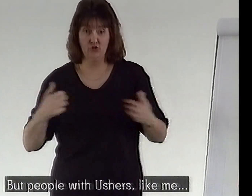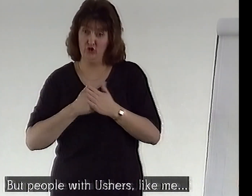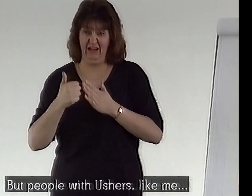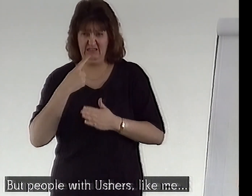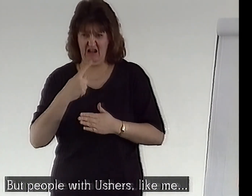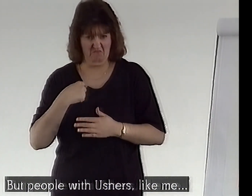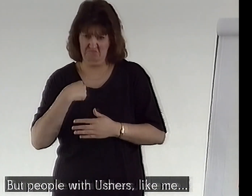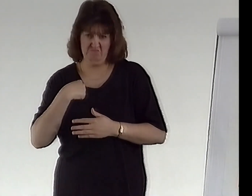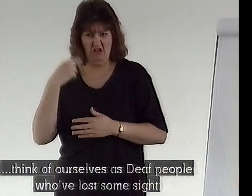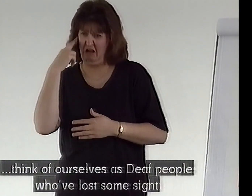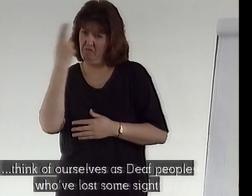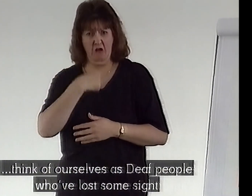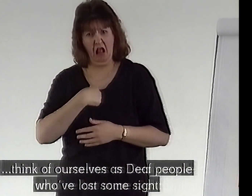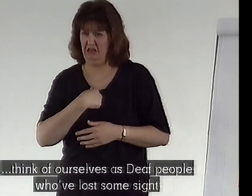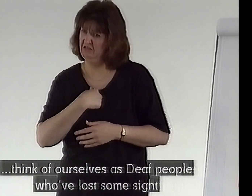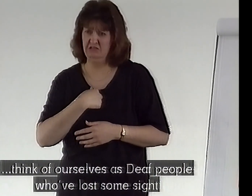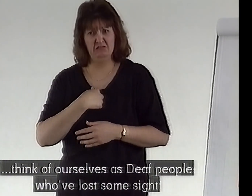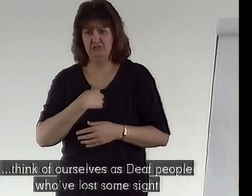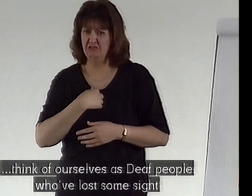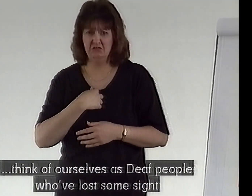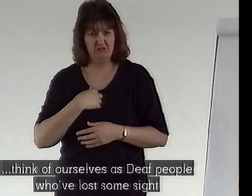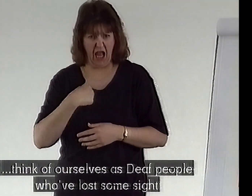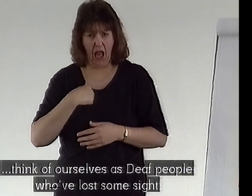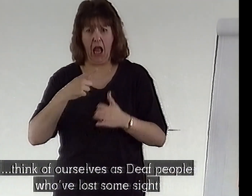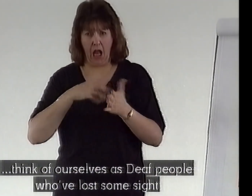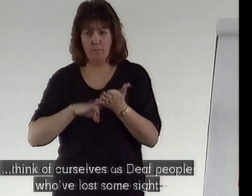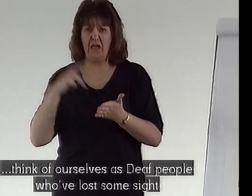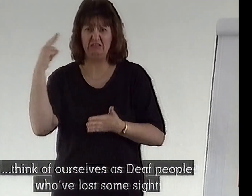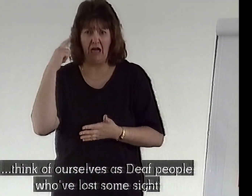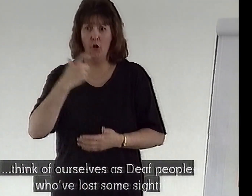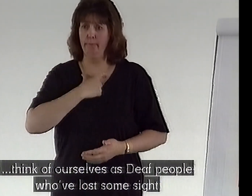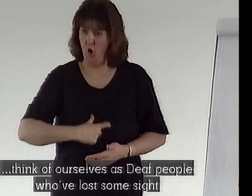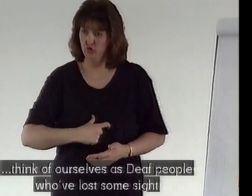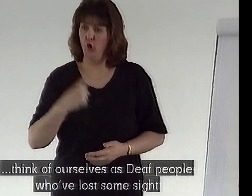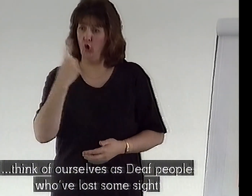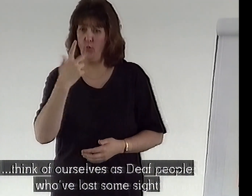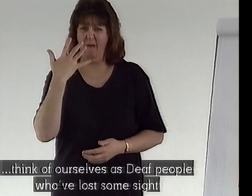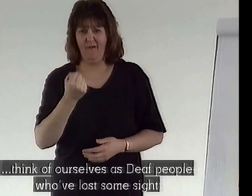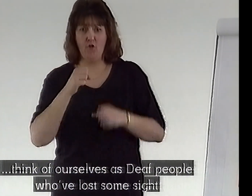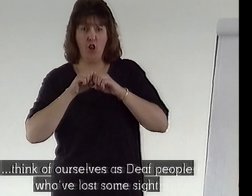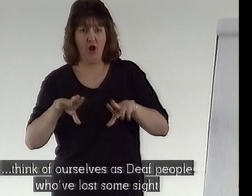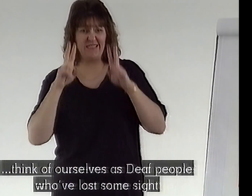me, think of ourselves as deaf people who've lost some sight.